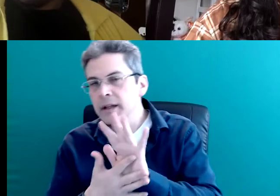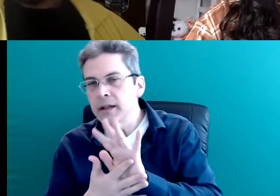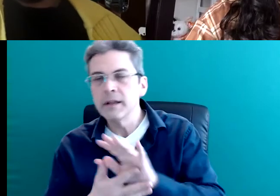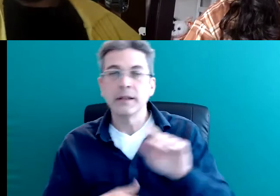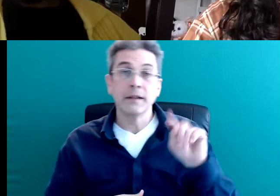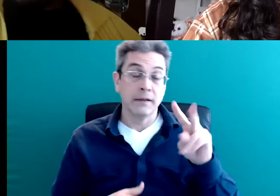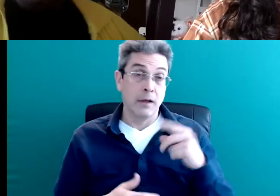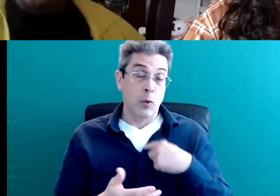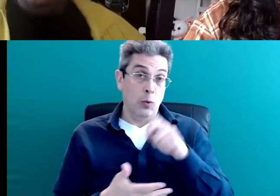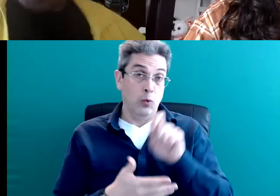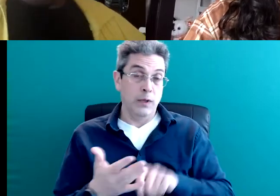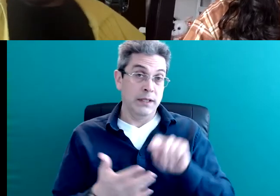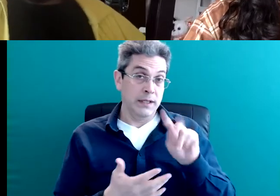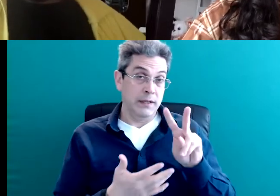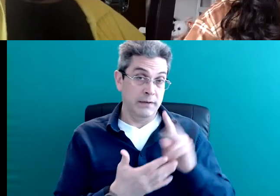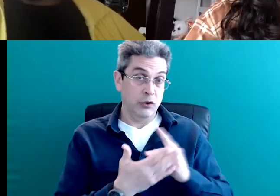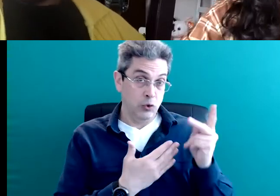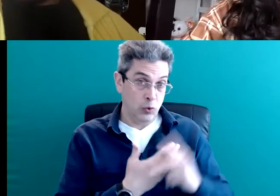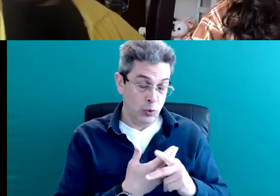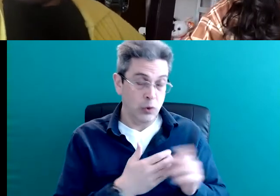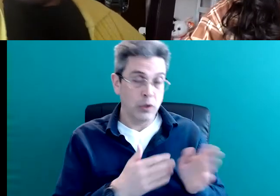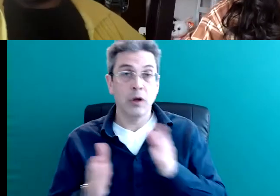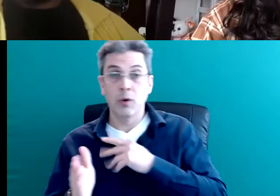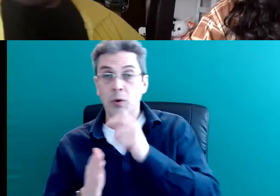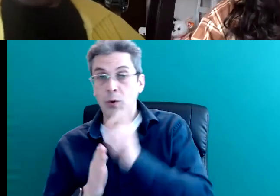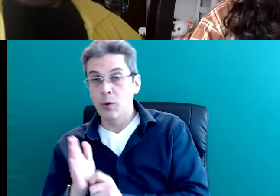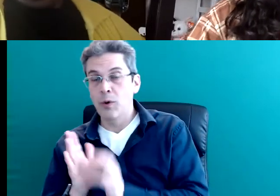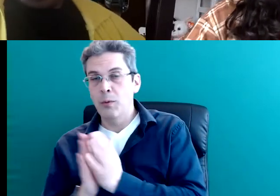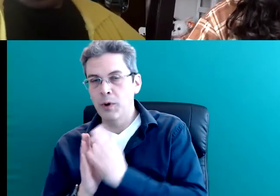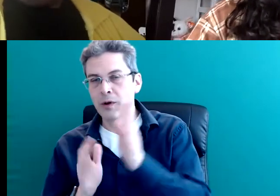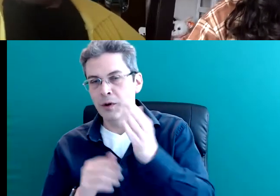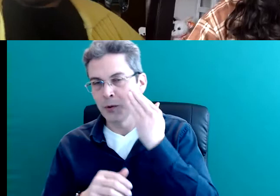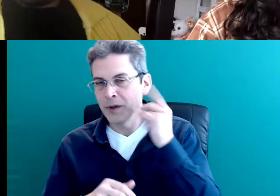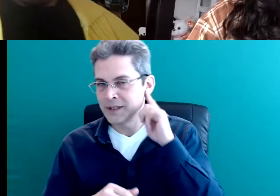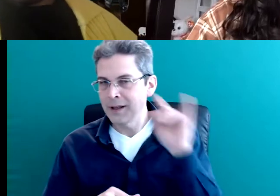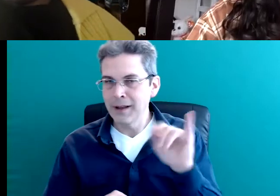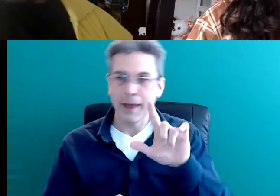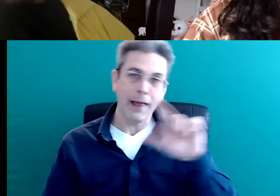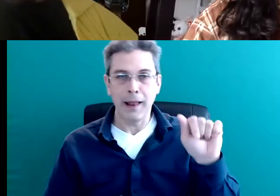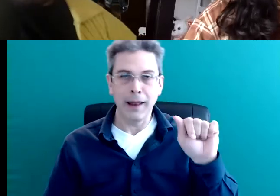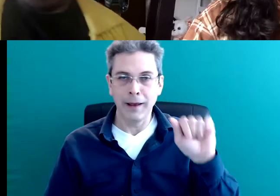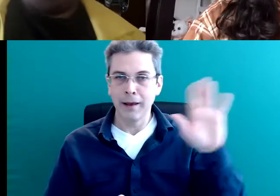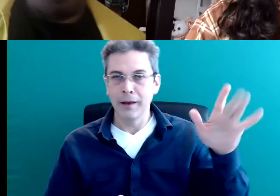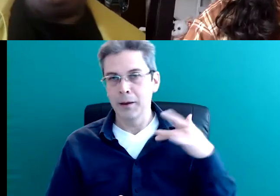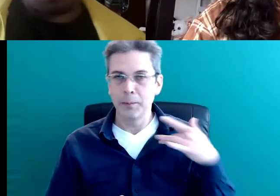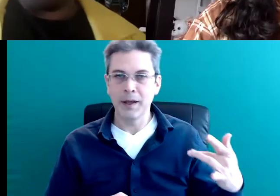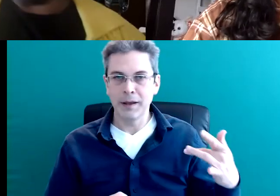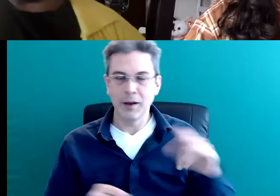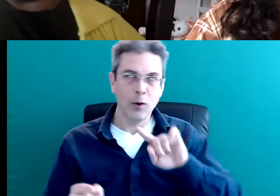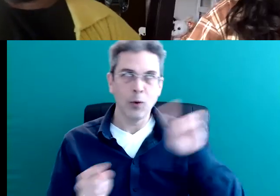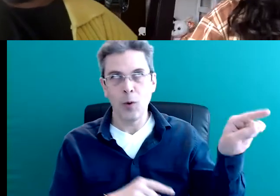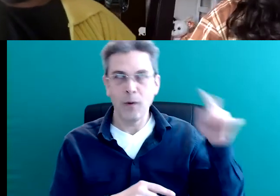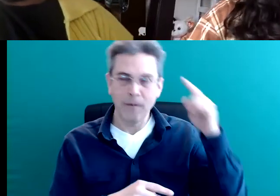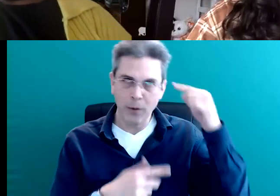a TV show, I'm writing a book. I feel very cliche. I feel very LA when I say that. Like, it's very upsetting.